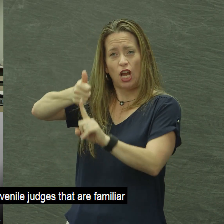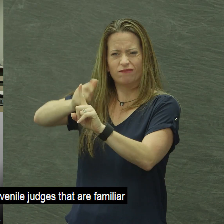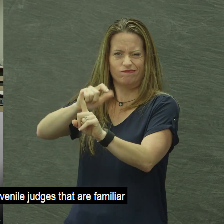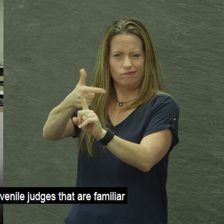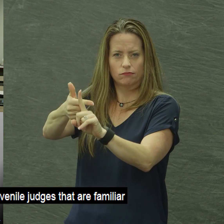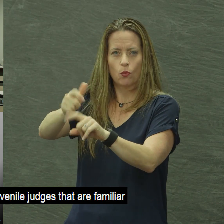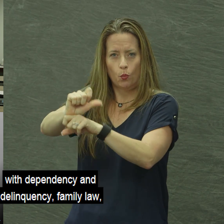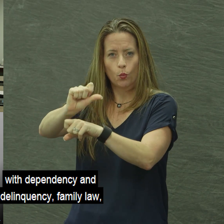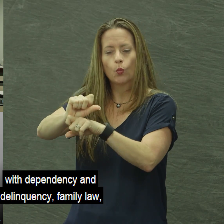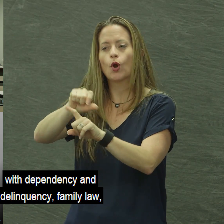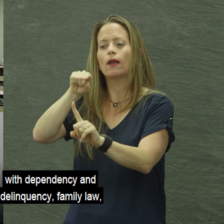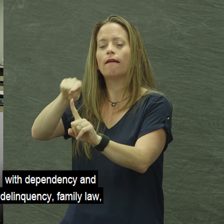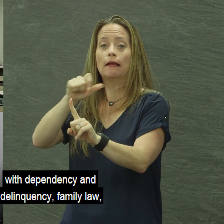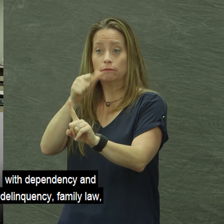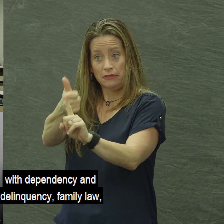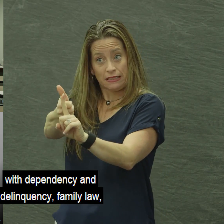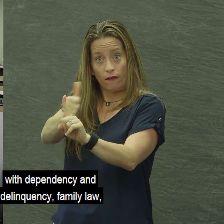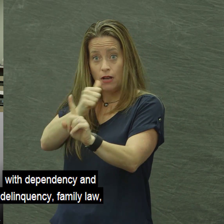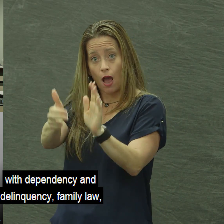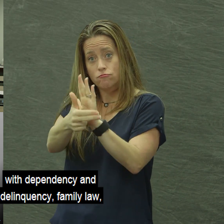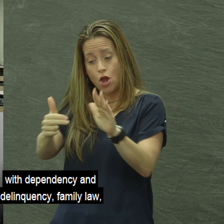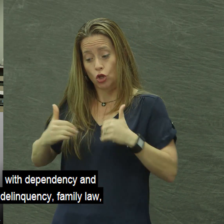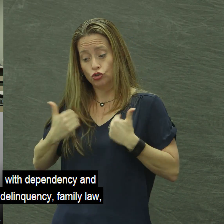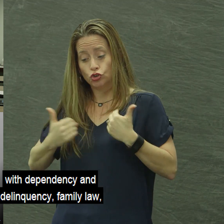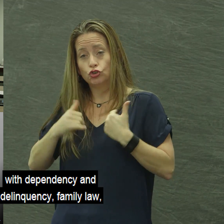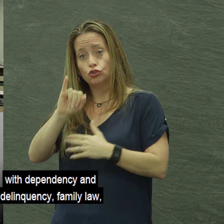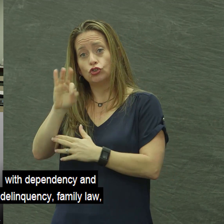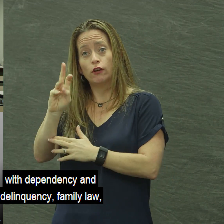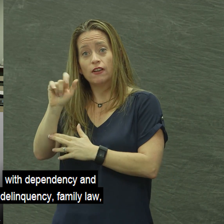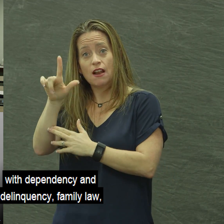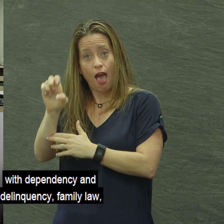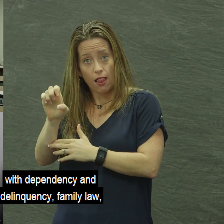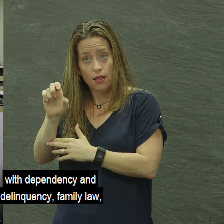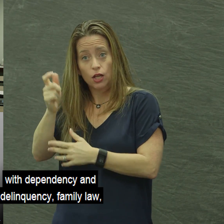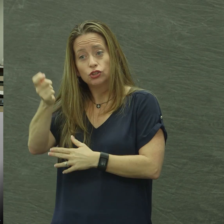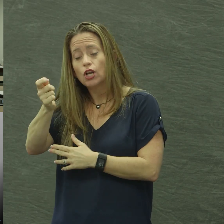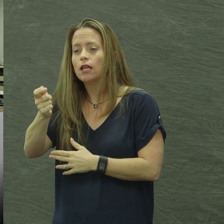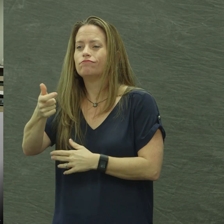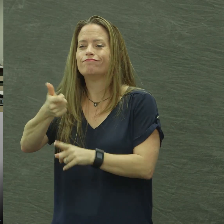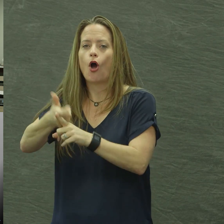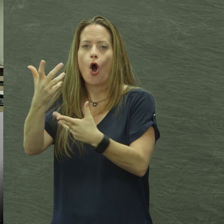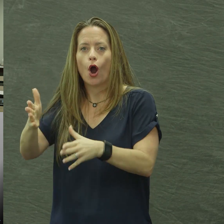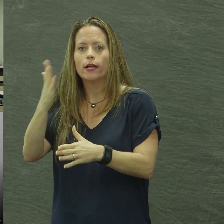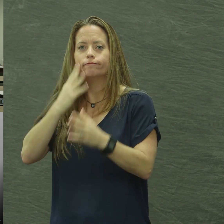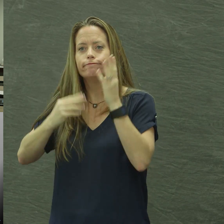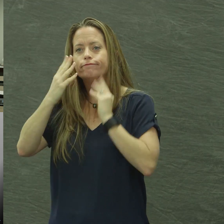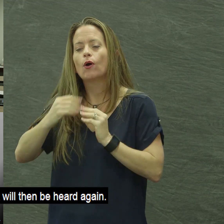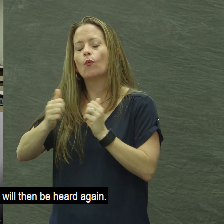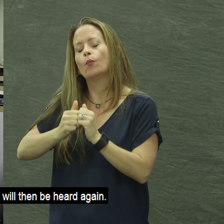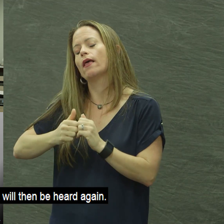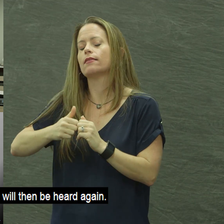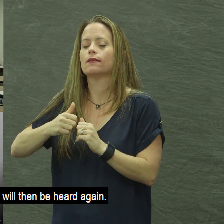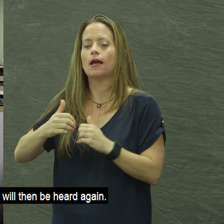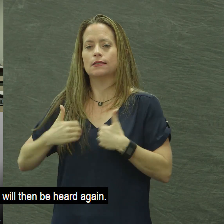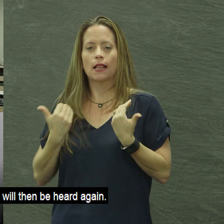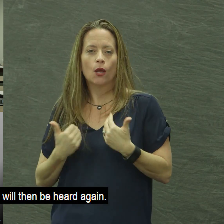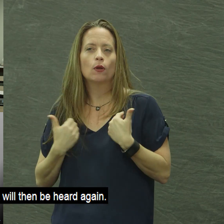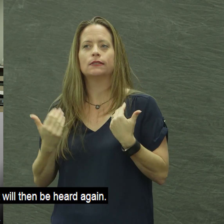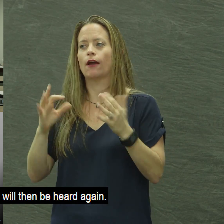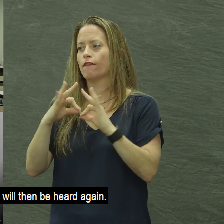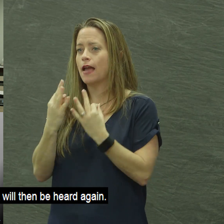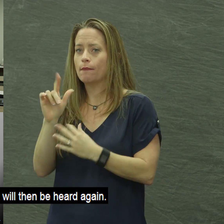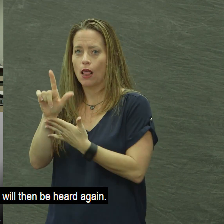juvenile judges that are familiar with dependency and delinquency, family law, it will then be